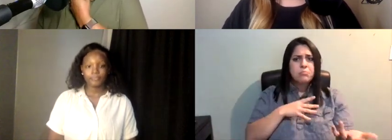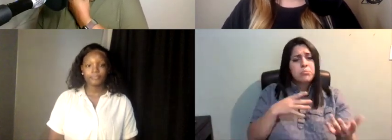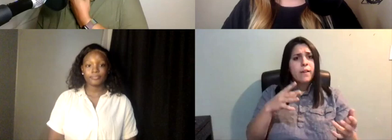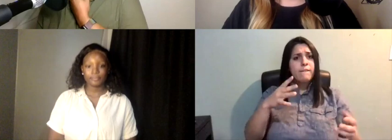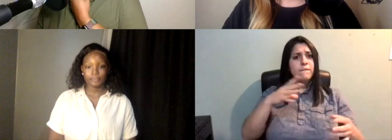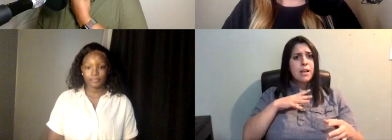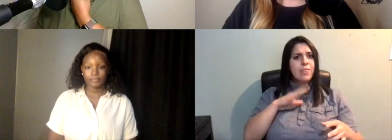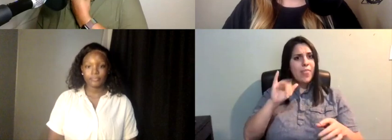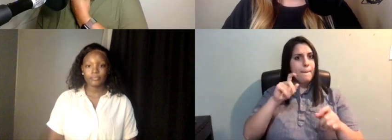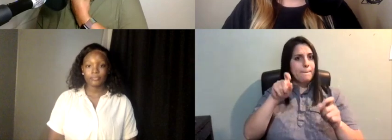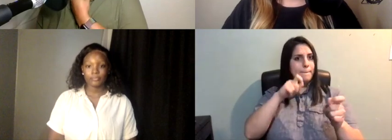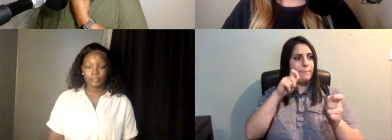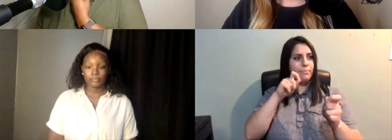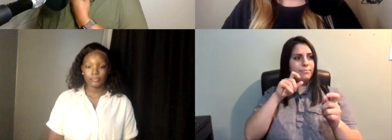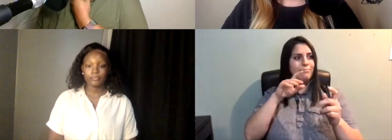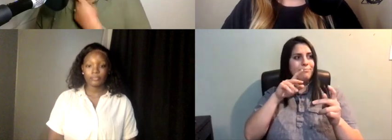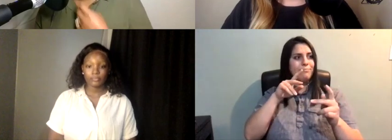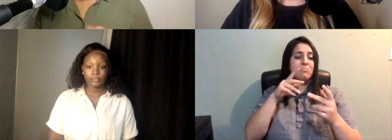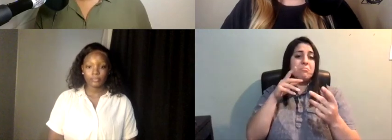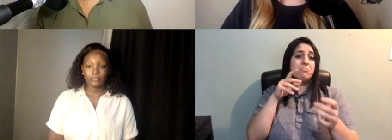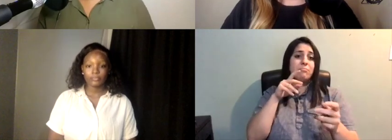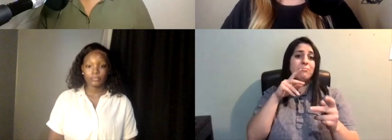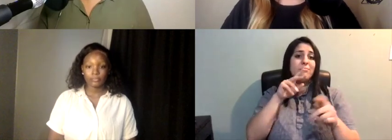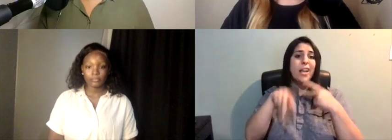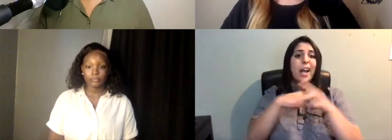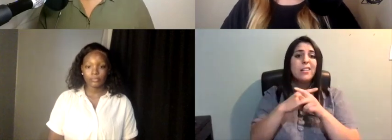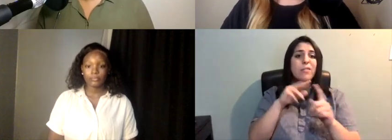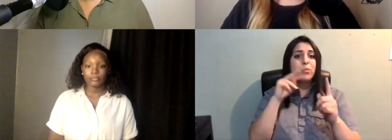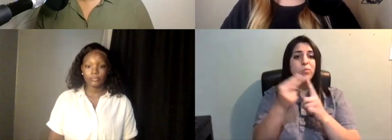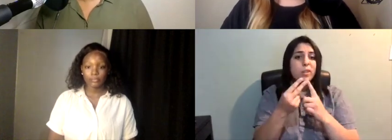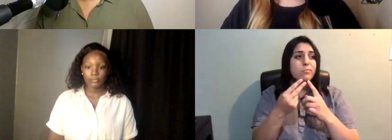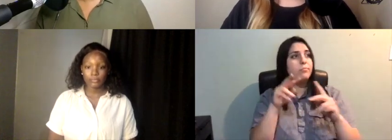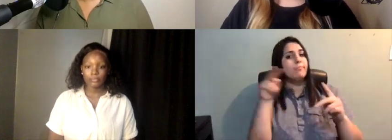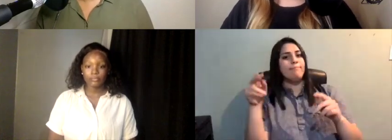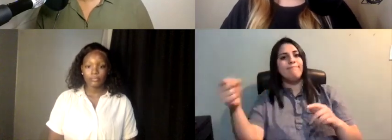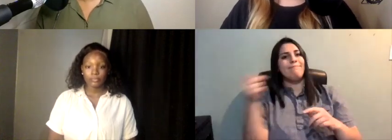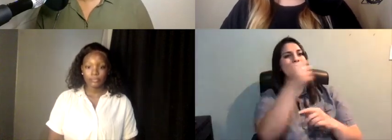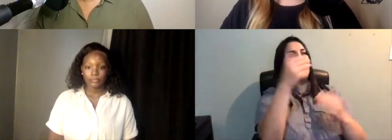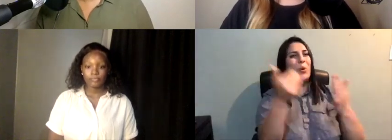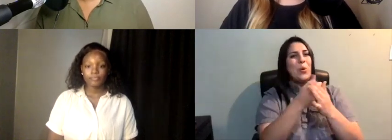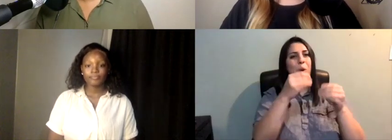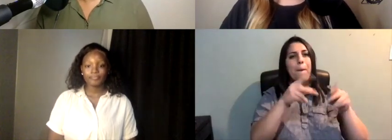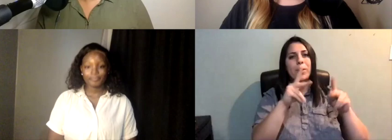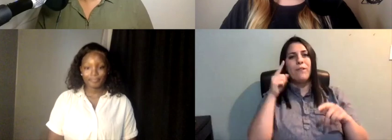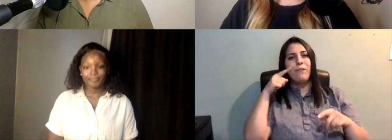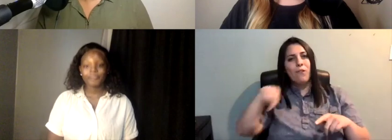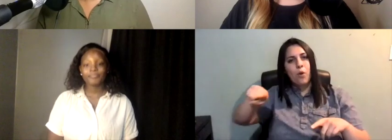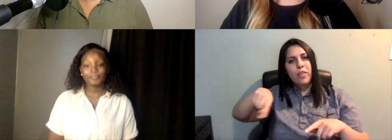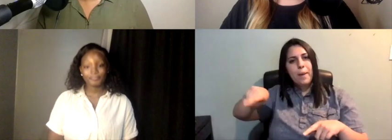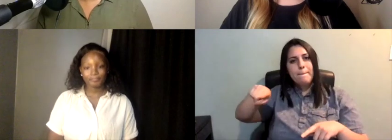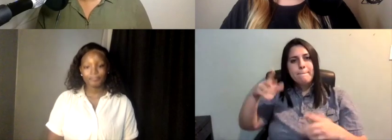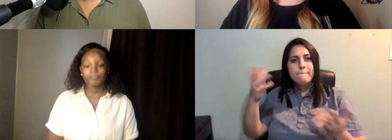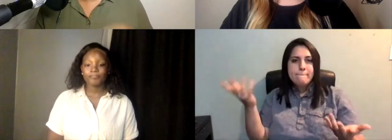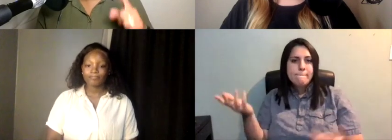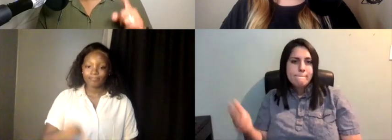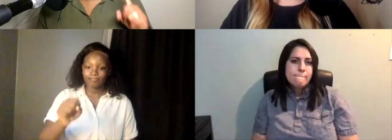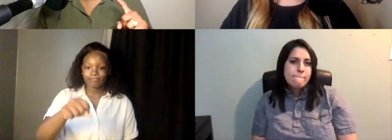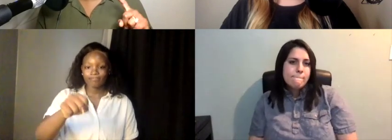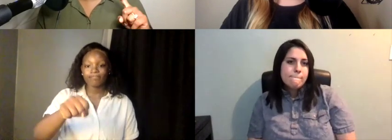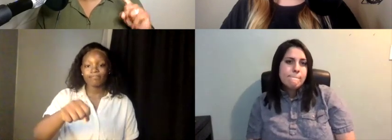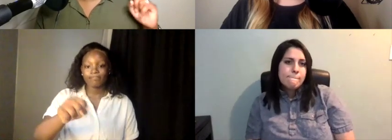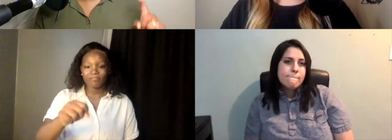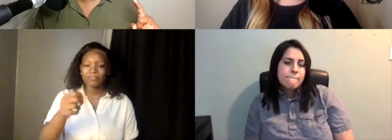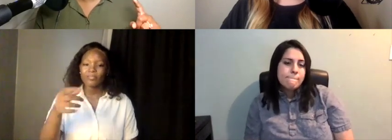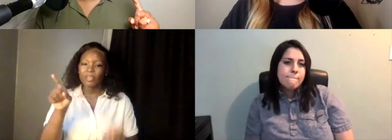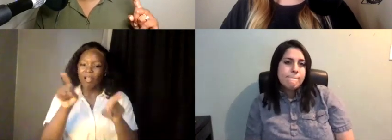who is looking for a new opportunity. Yes. That also brings up a thought that I've had many a times. And I think it comes